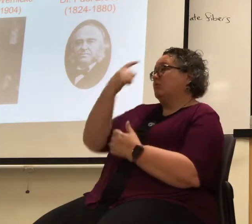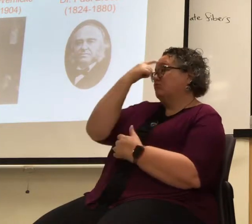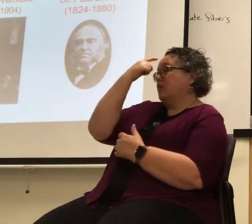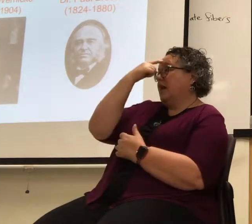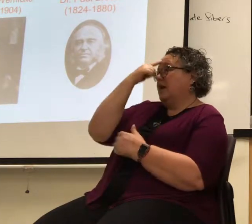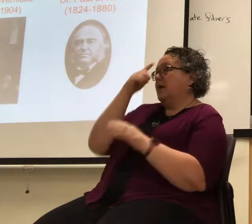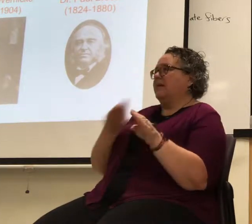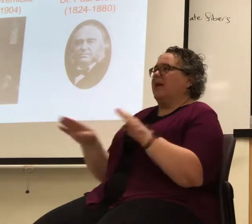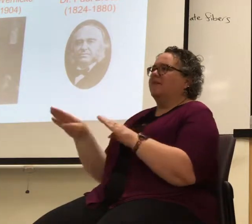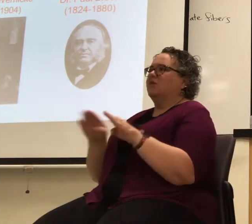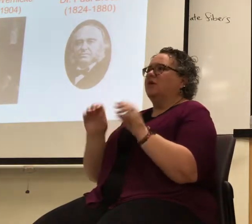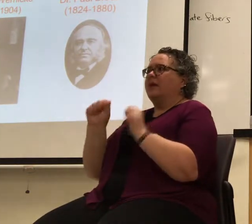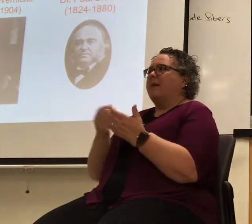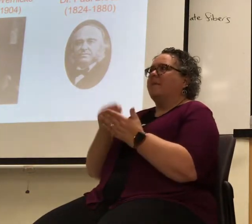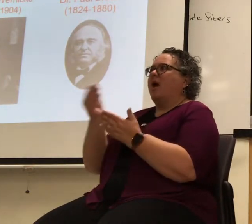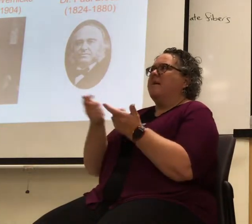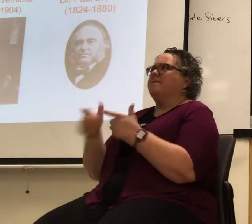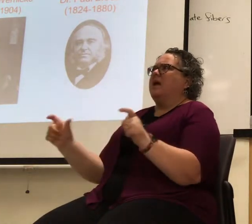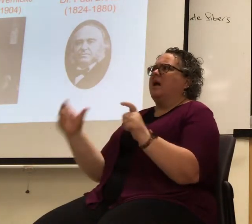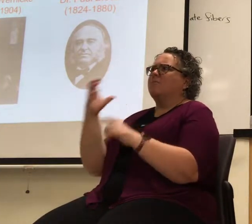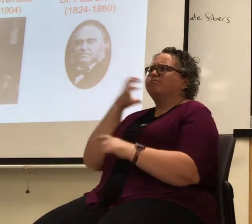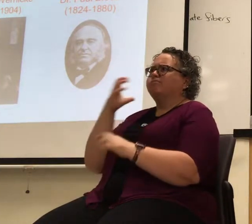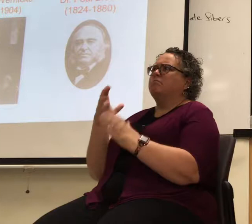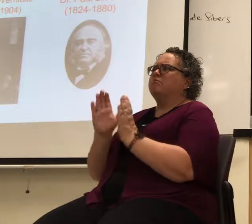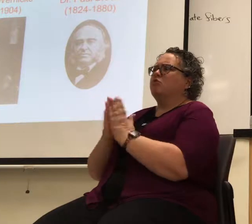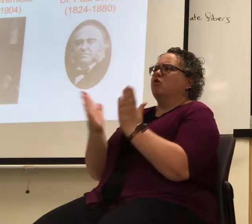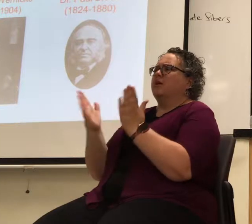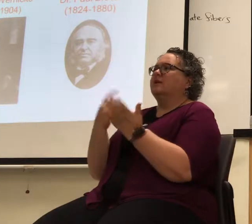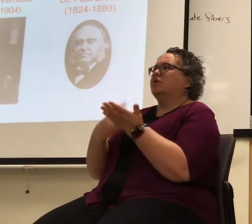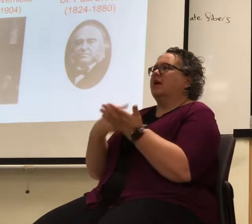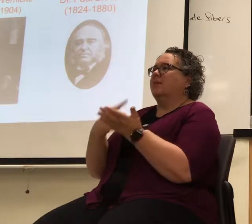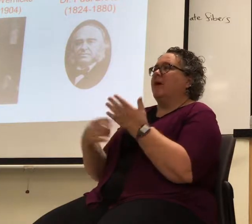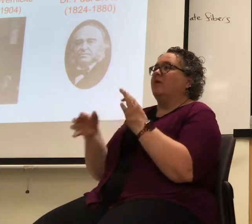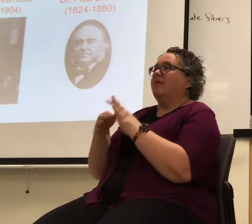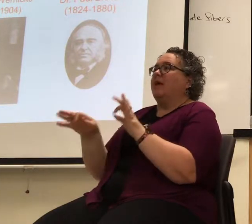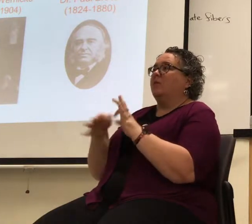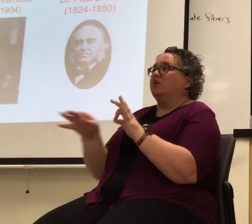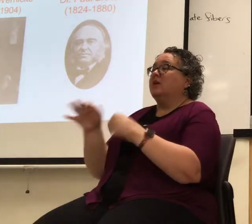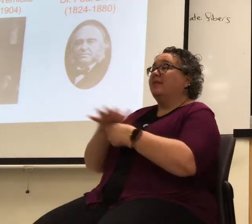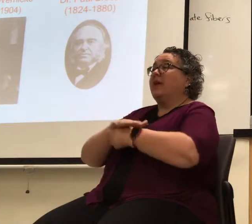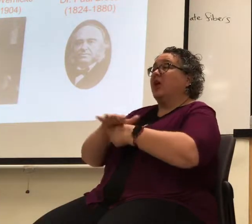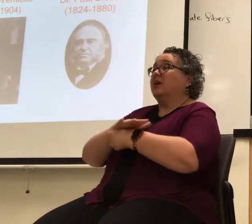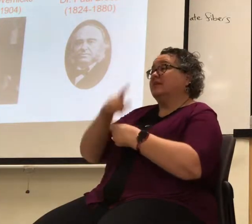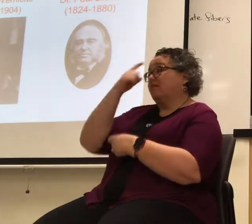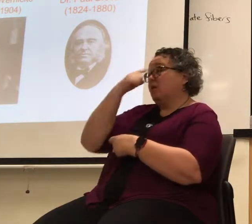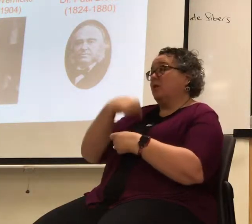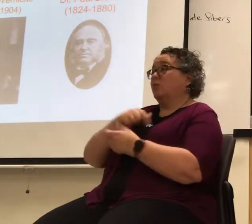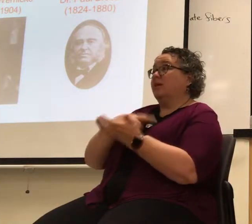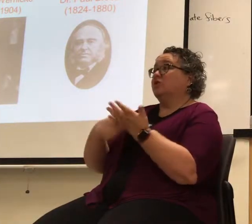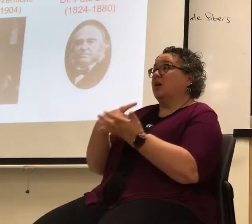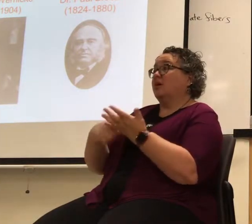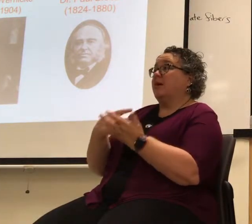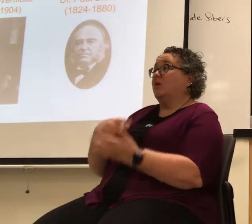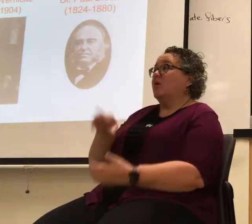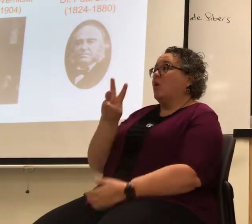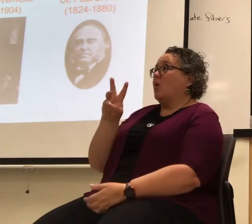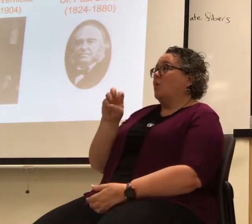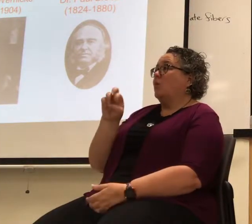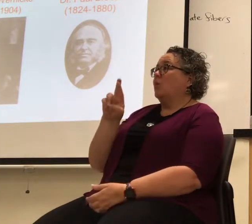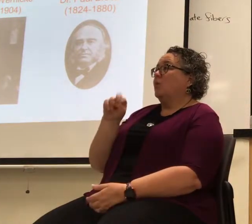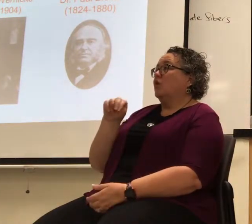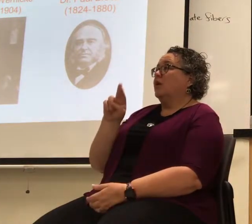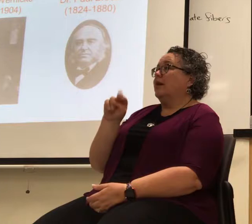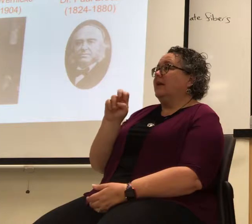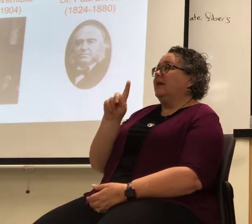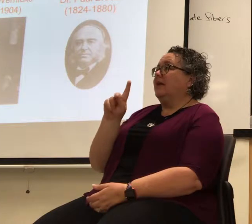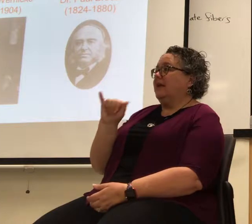big textbook on it. I'm just talking about language. And the areas of the brain we talked about were Wernicke and Broca's